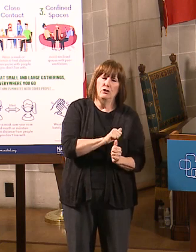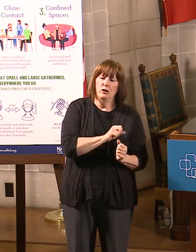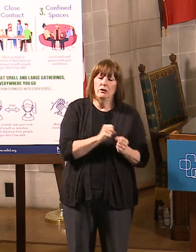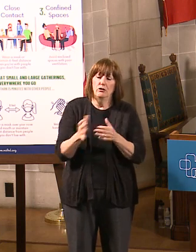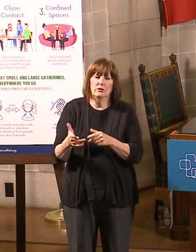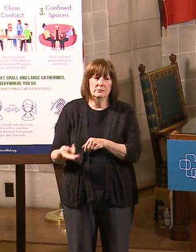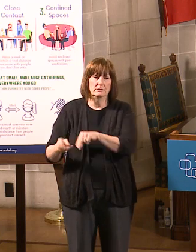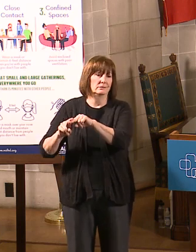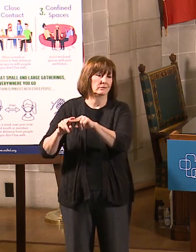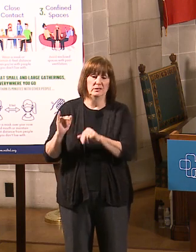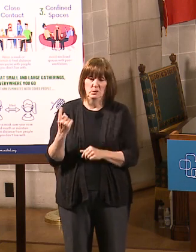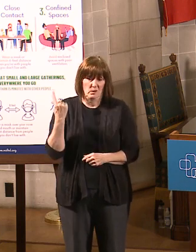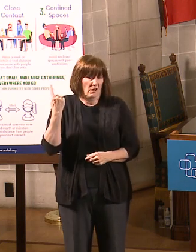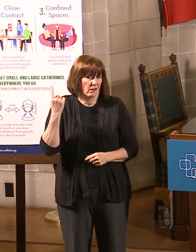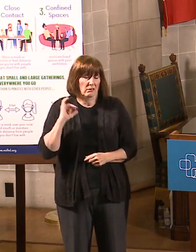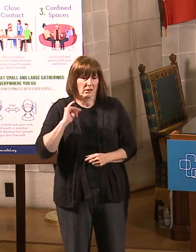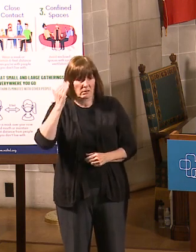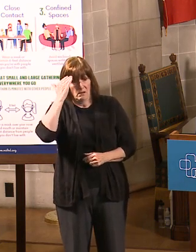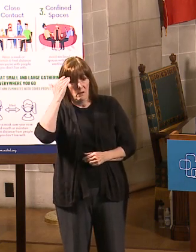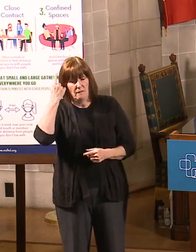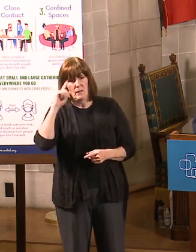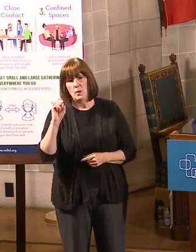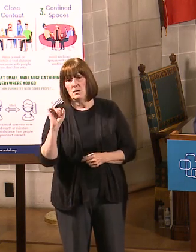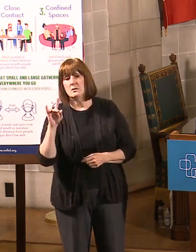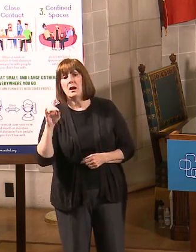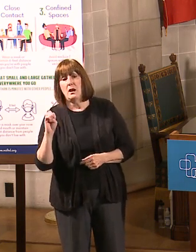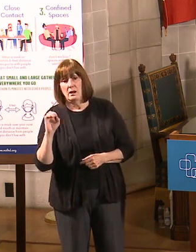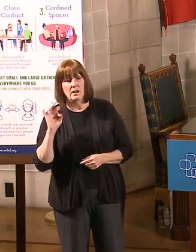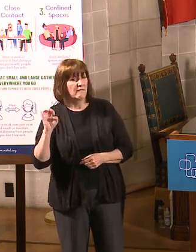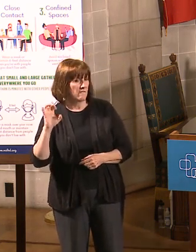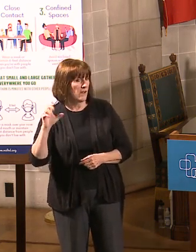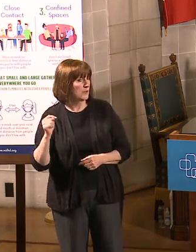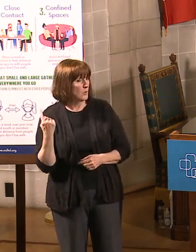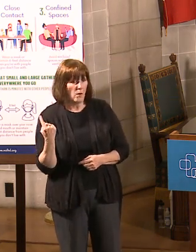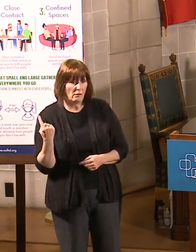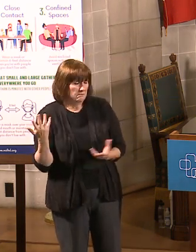That's the only side effect I know for vitamin D toxicity.